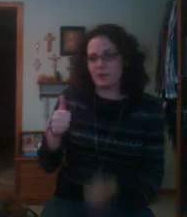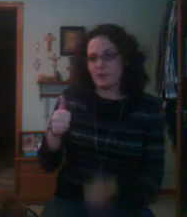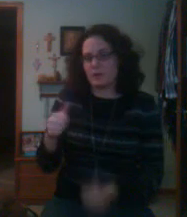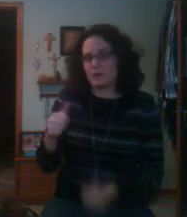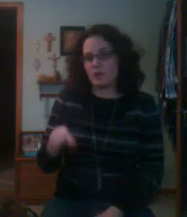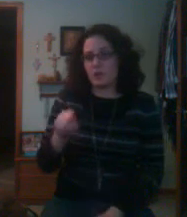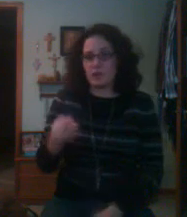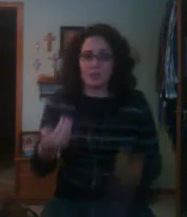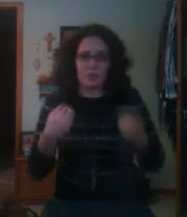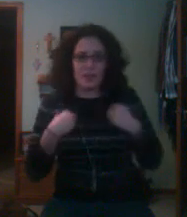experiment.